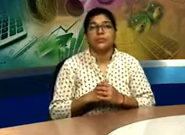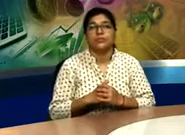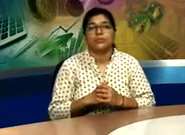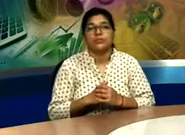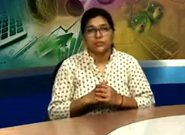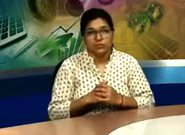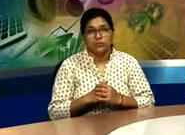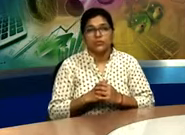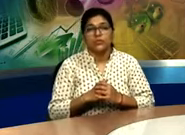107 years old